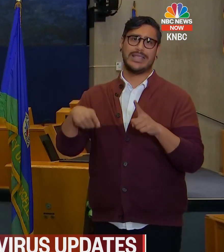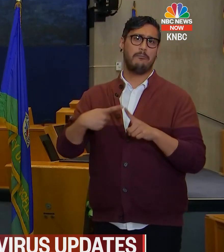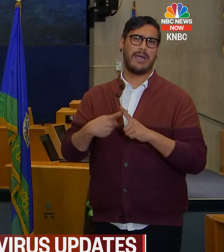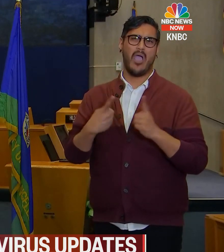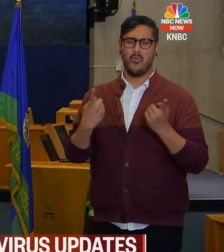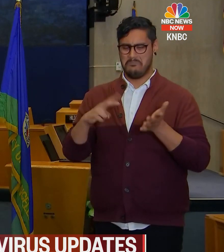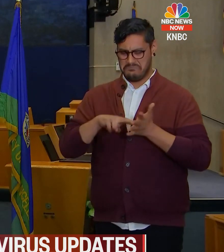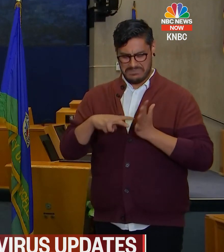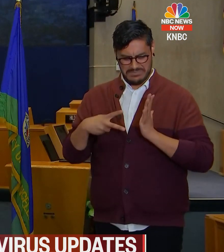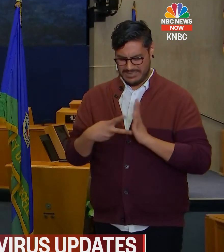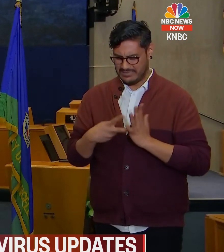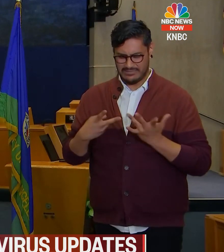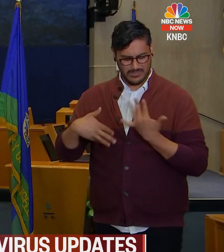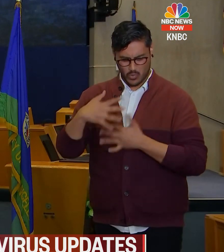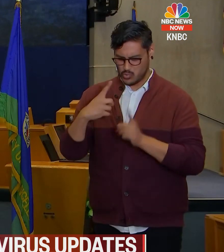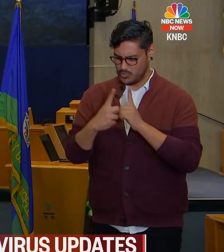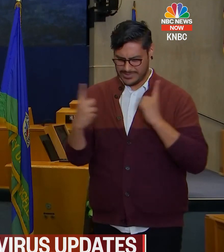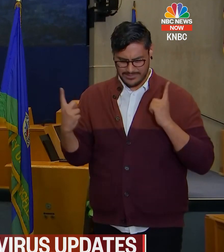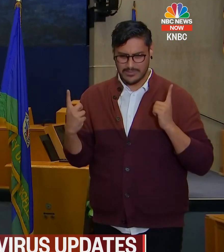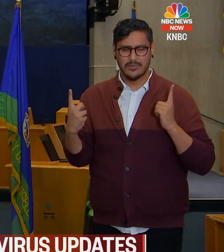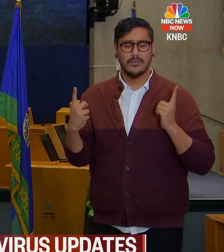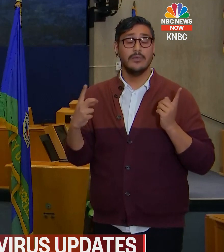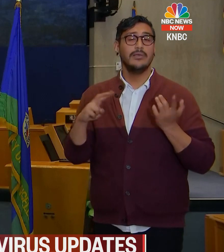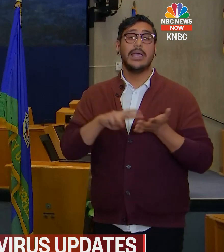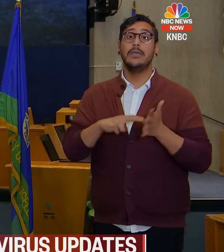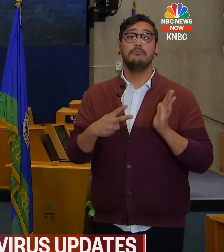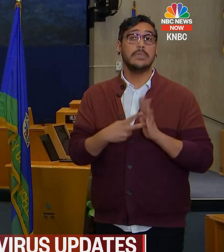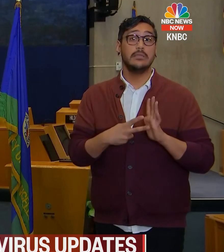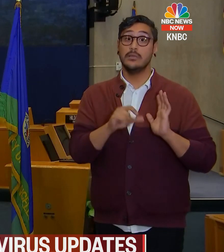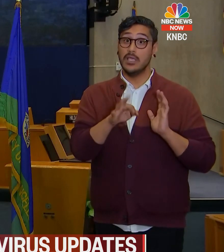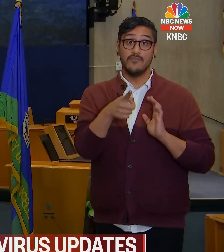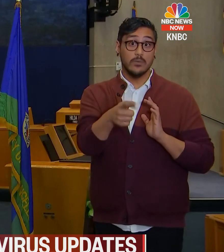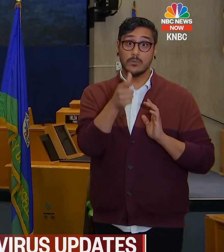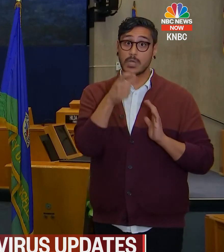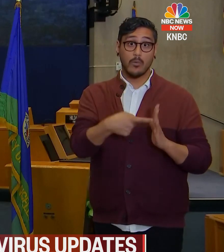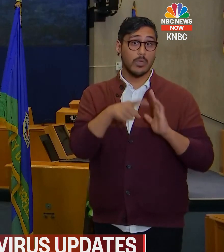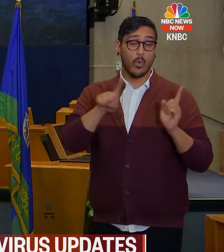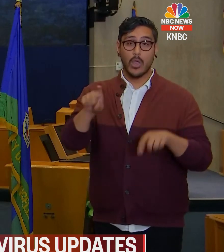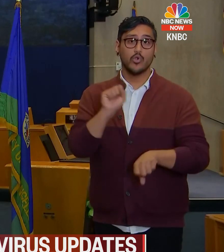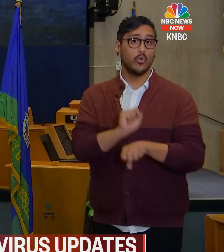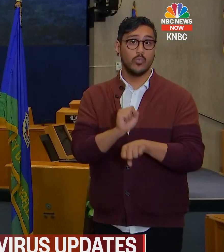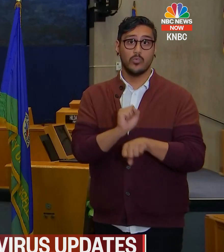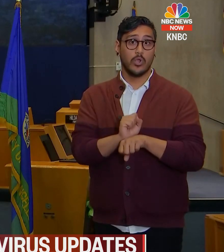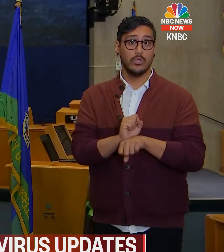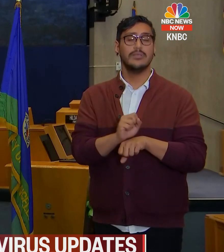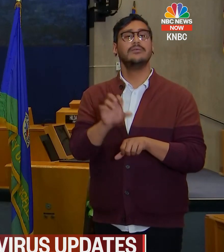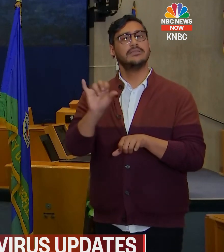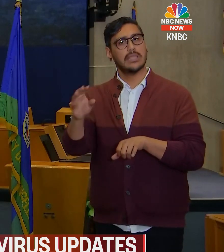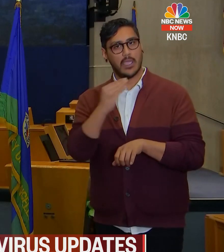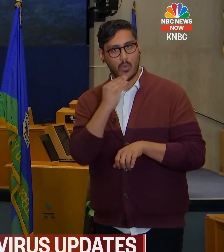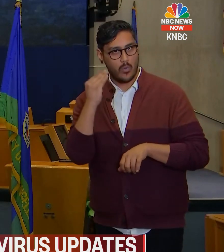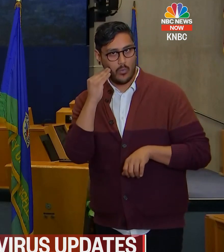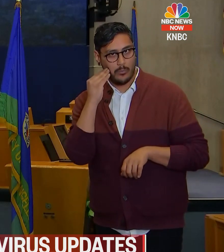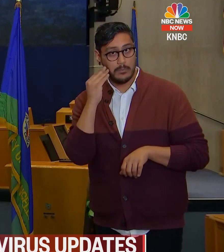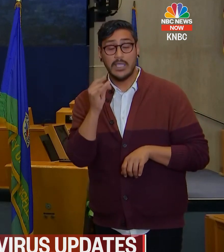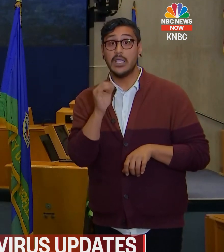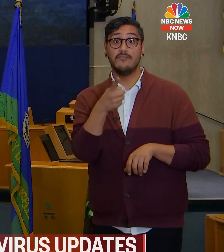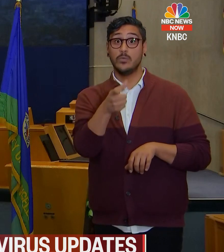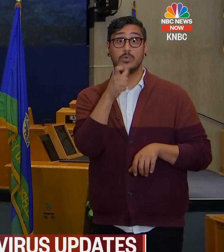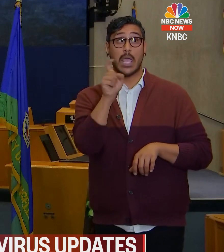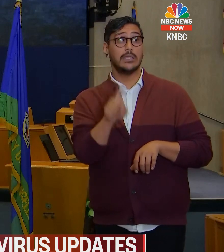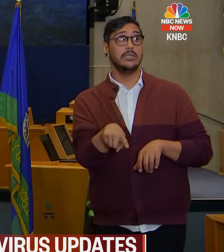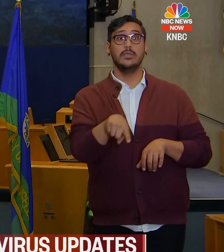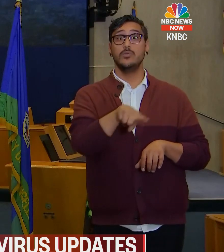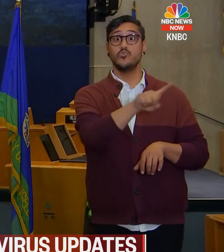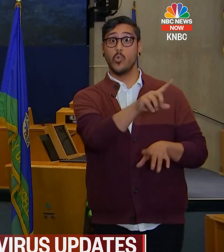means. But it really means stay at home if you're not an essential worker, and when you're out to access essential services,